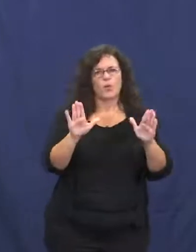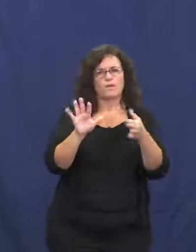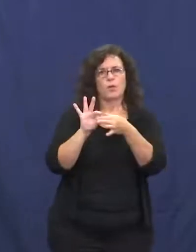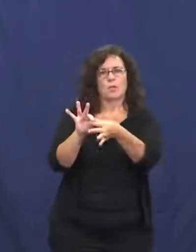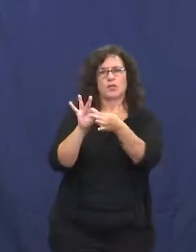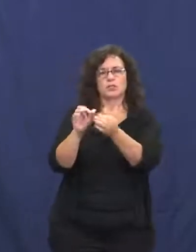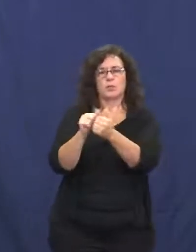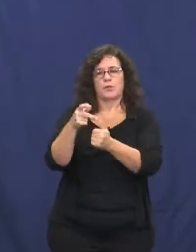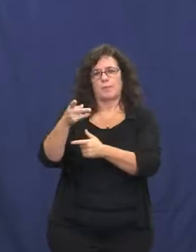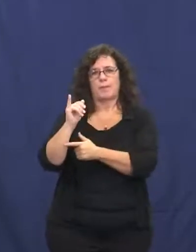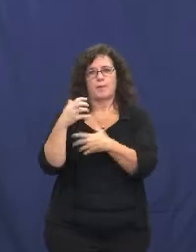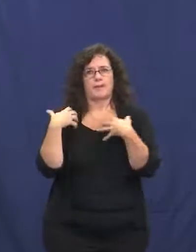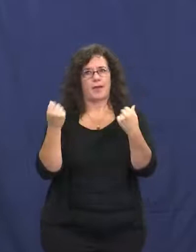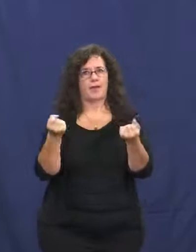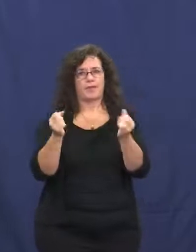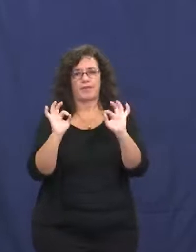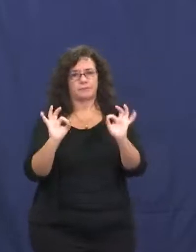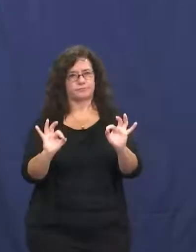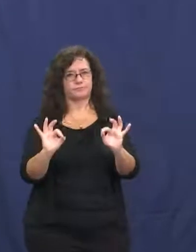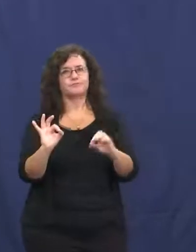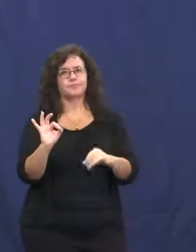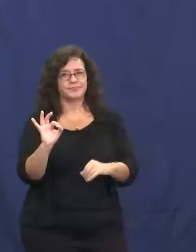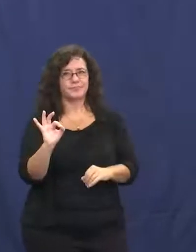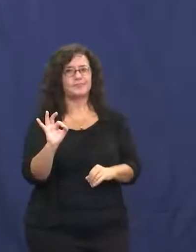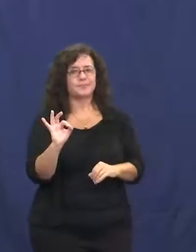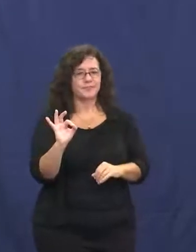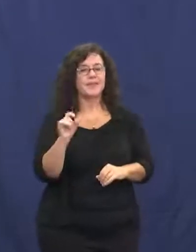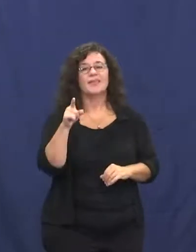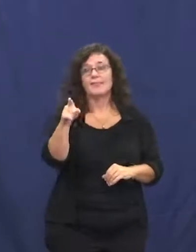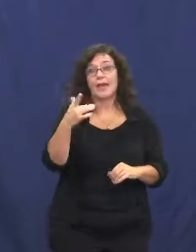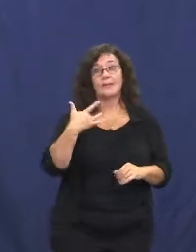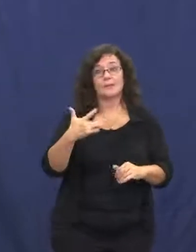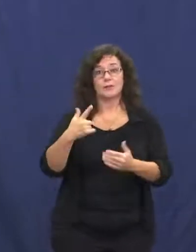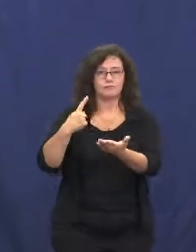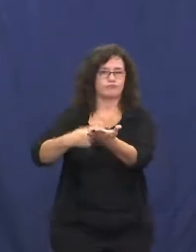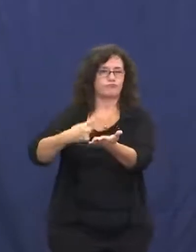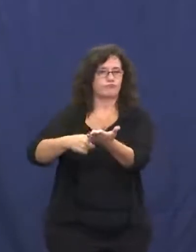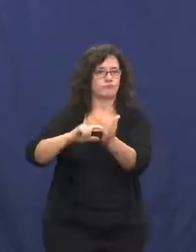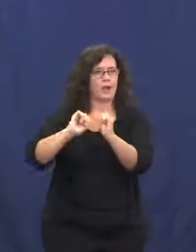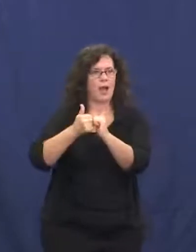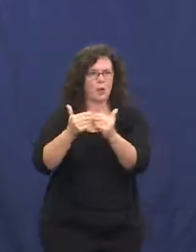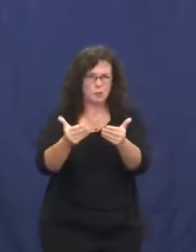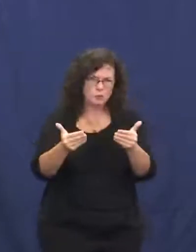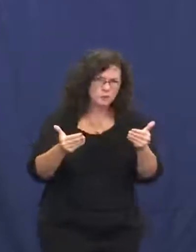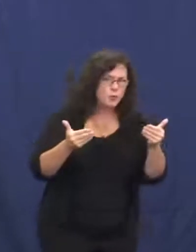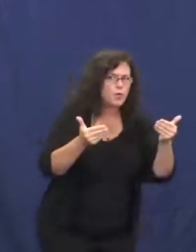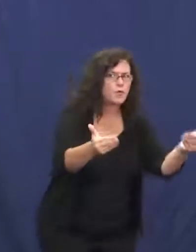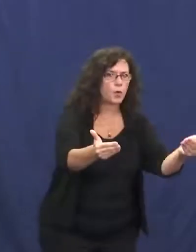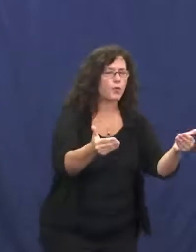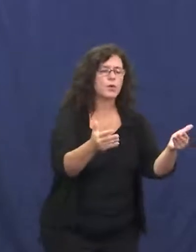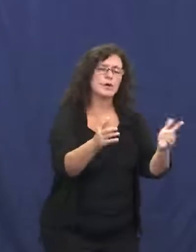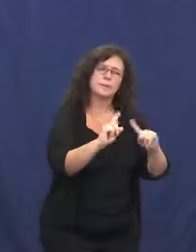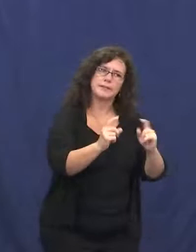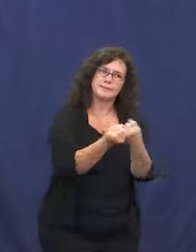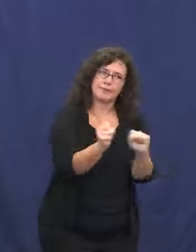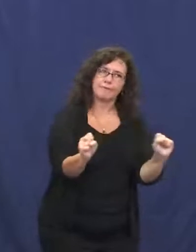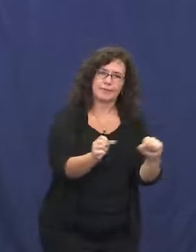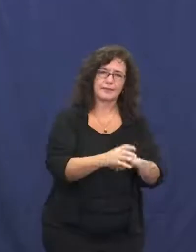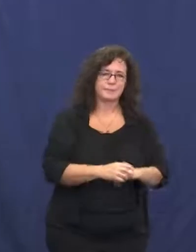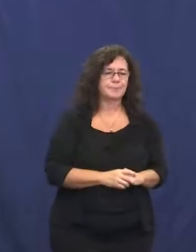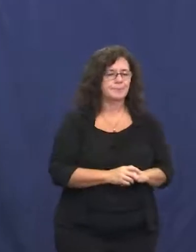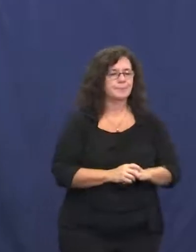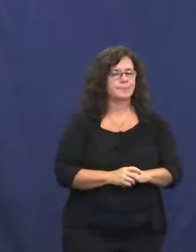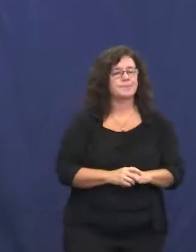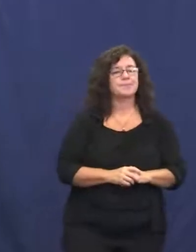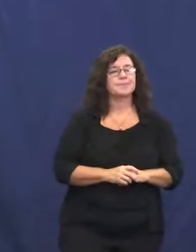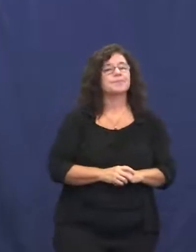do talk regularly about how to move forward safely during the pandemic. And so much of what we're